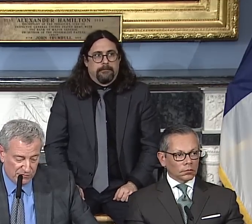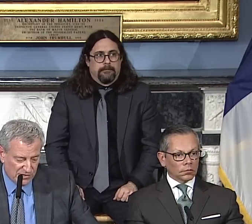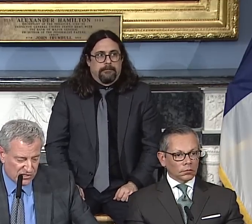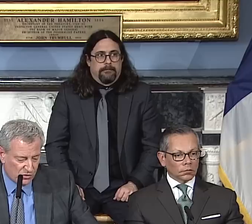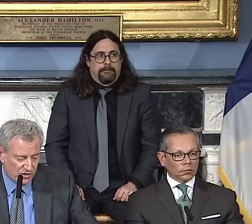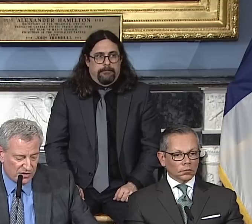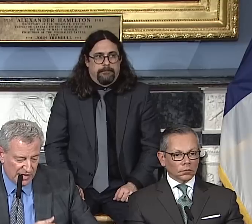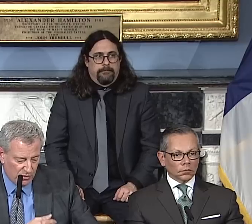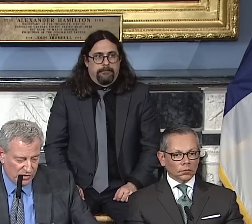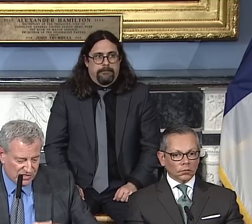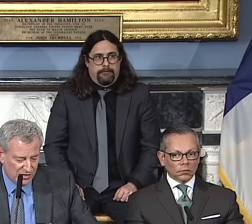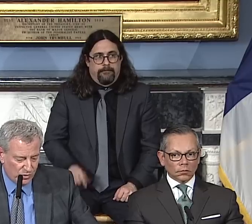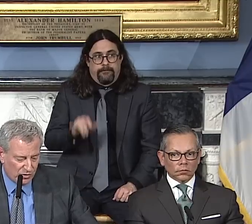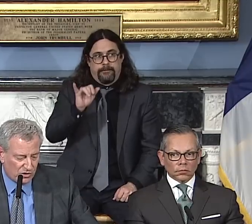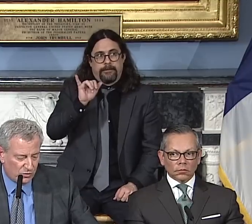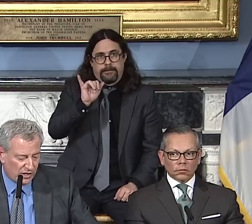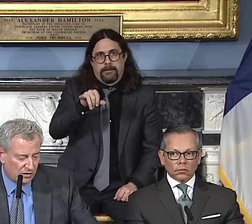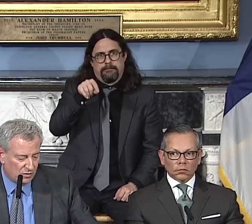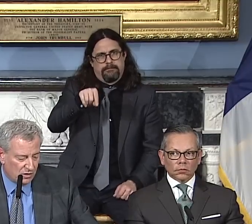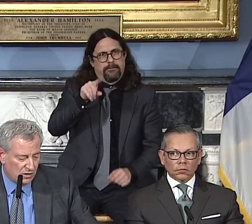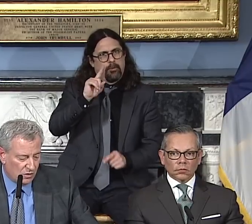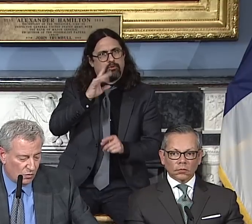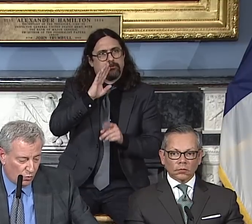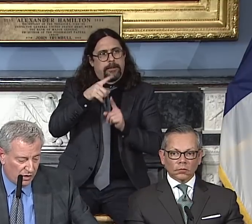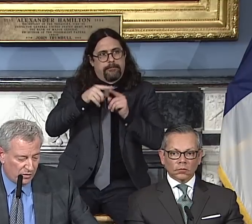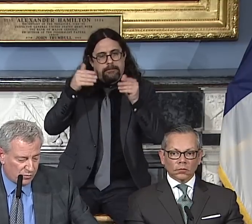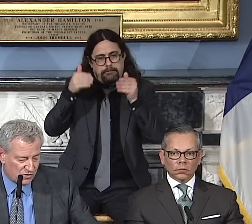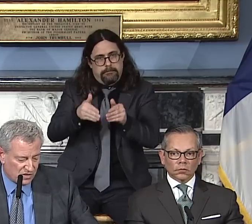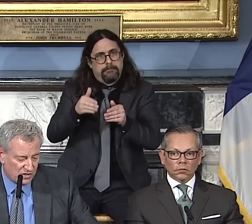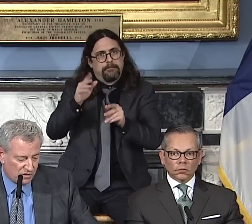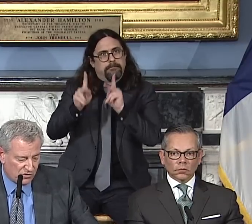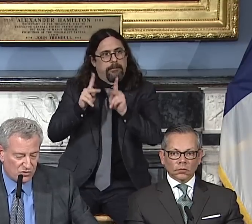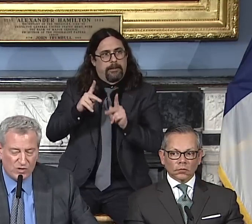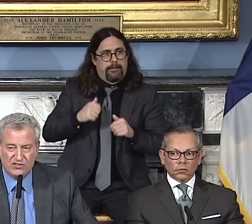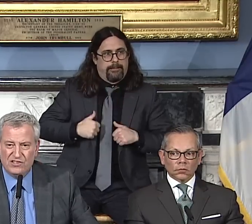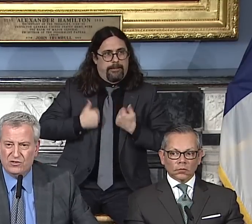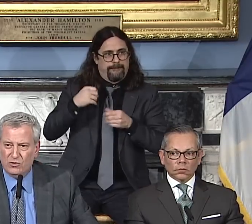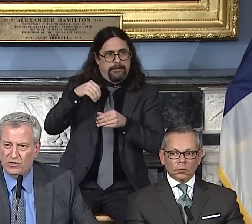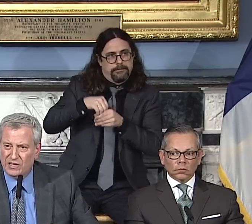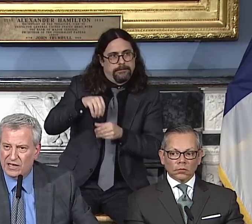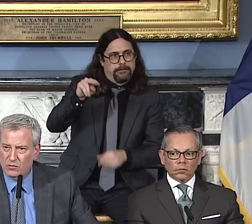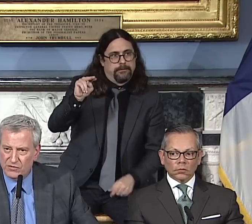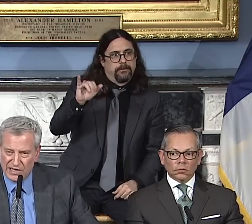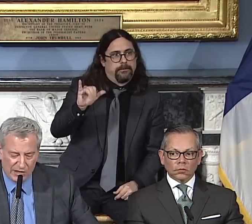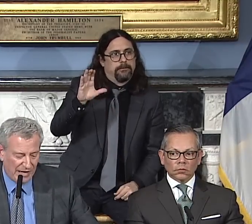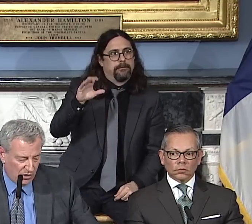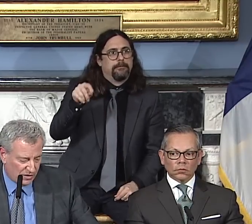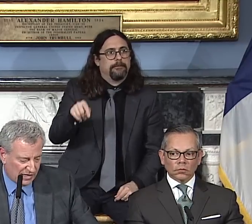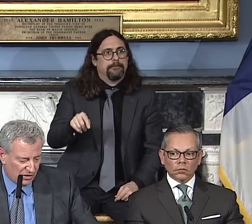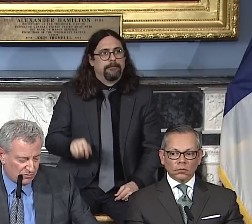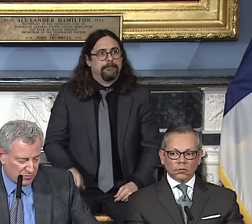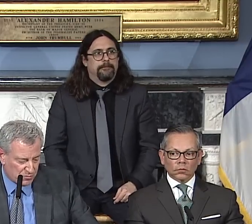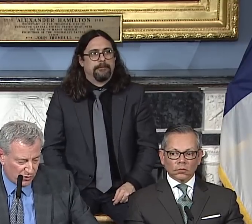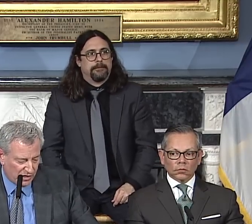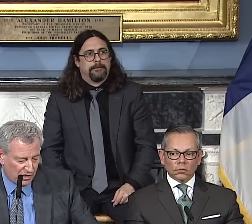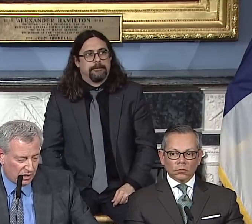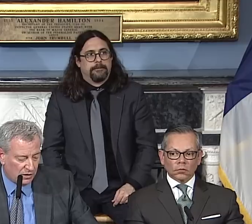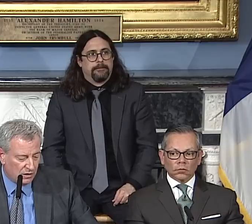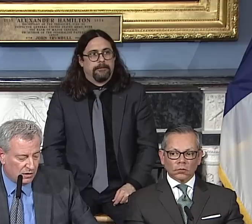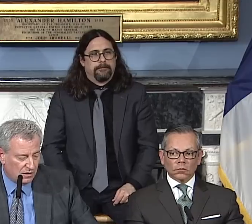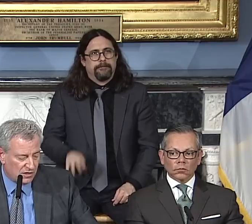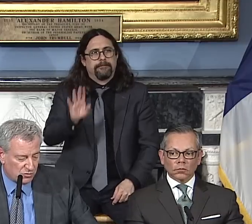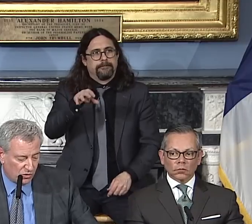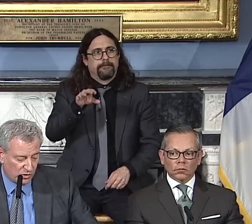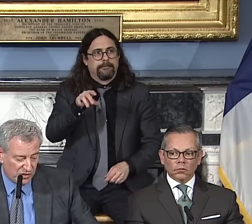that, rightfully so. The other day, we said we were including one person, the original Westchester lawyer, in the count. We've taken him out of the count from this point